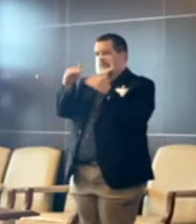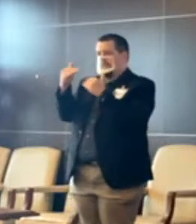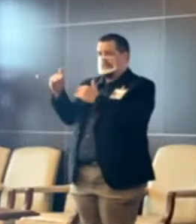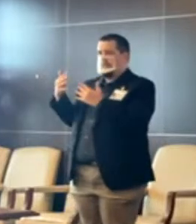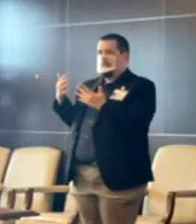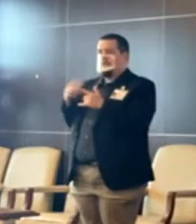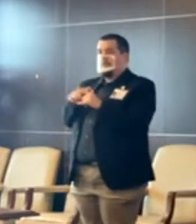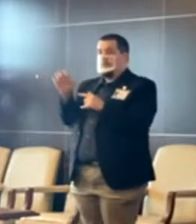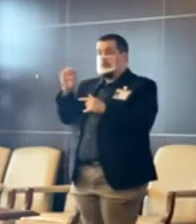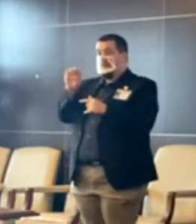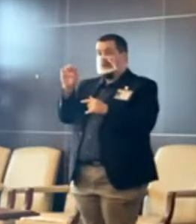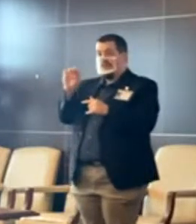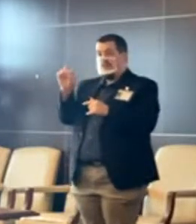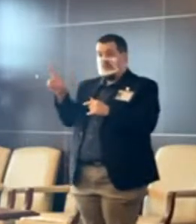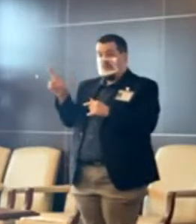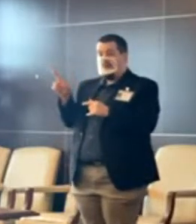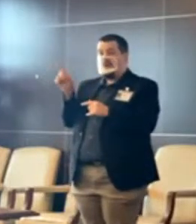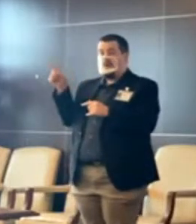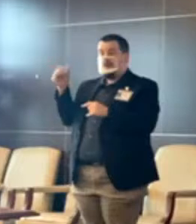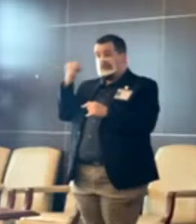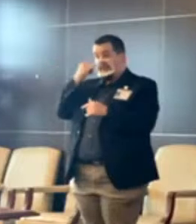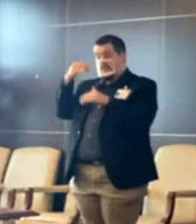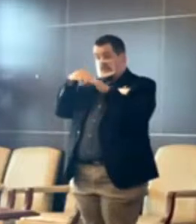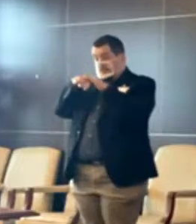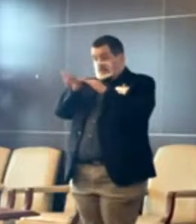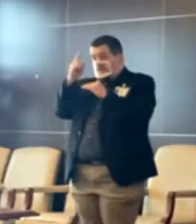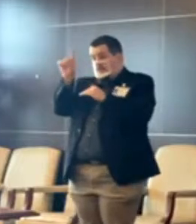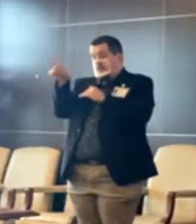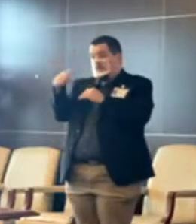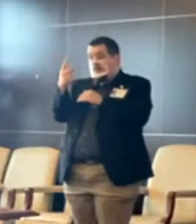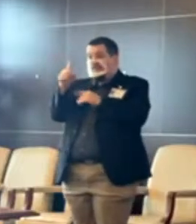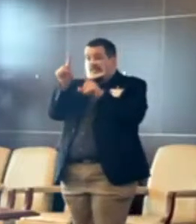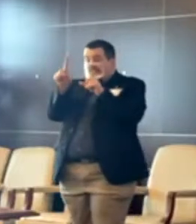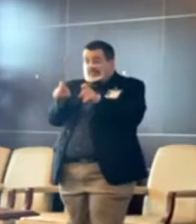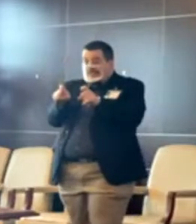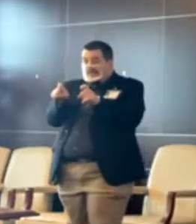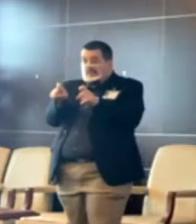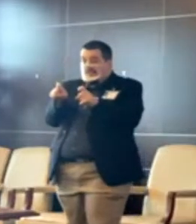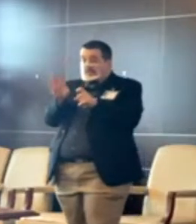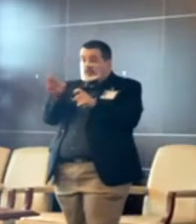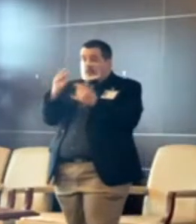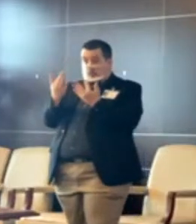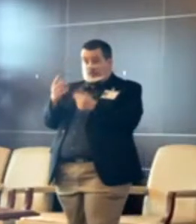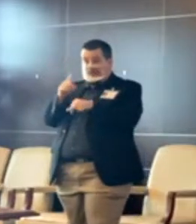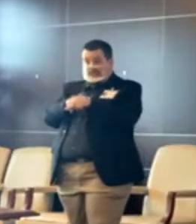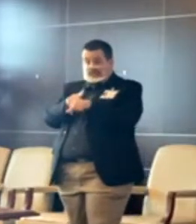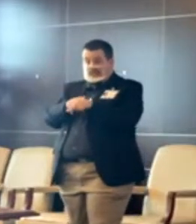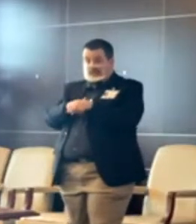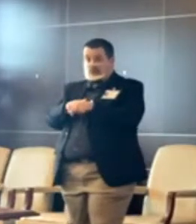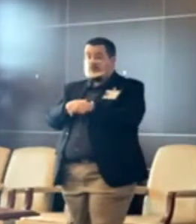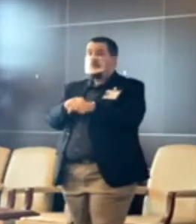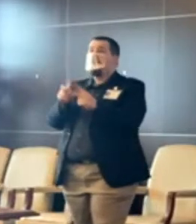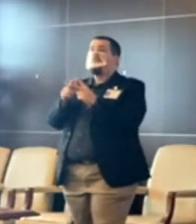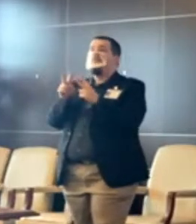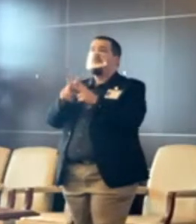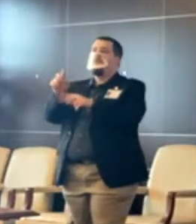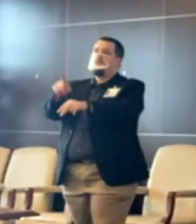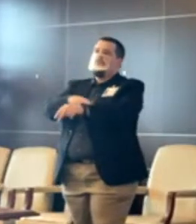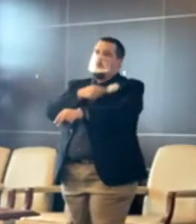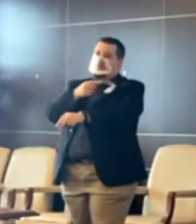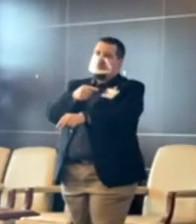our emergency departments. If you come in for only a test, your wait time will be extremely